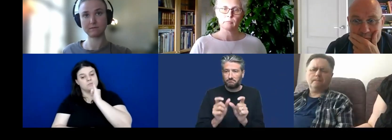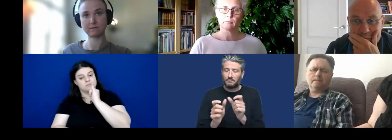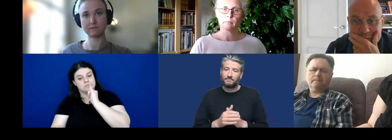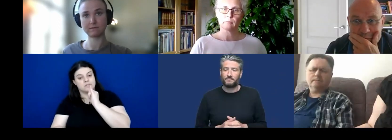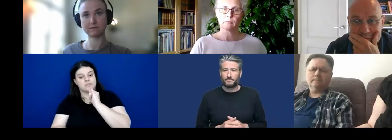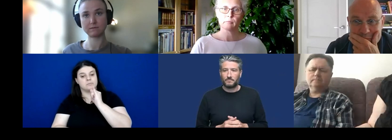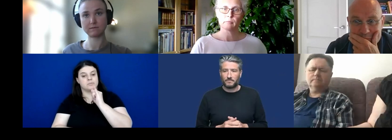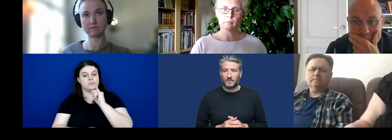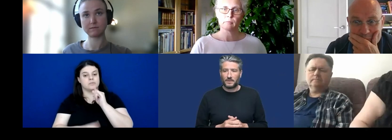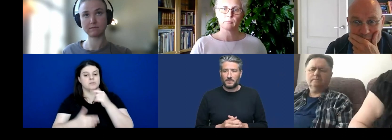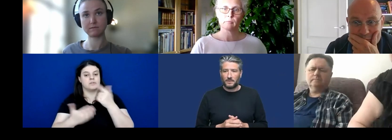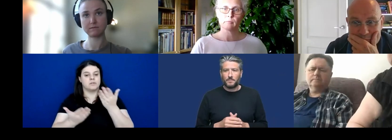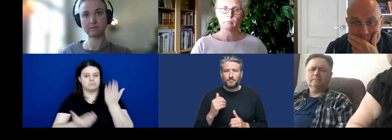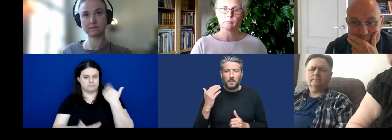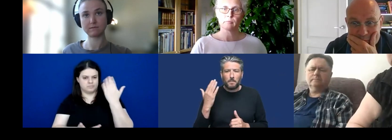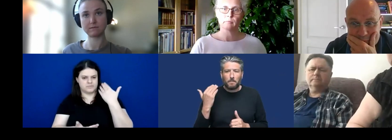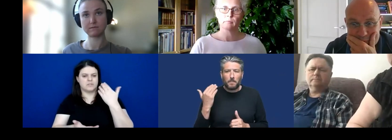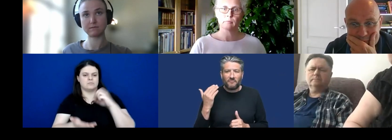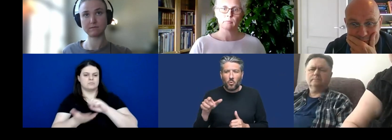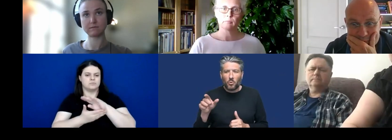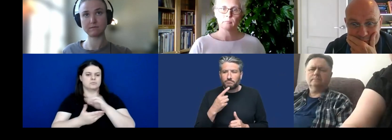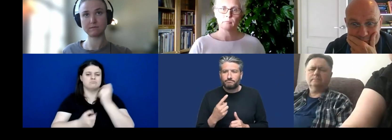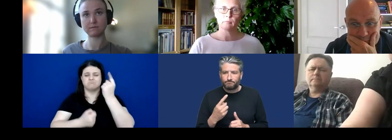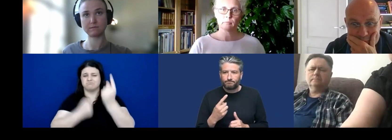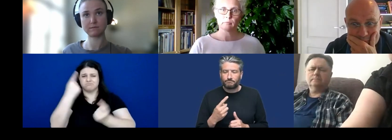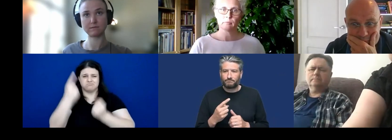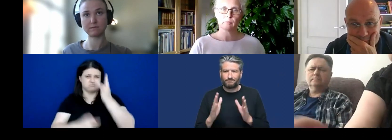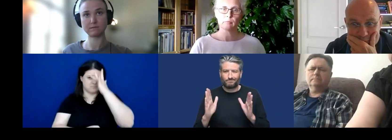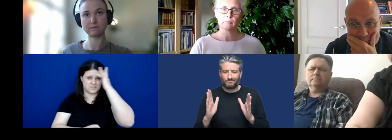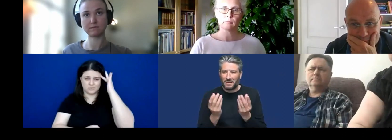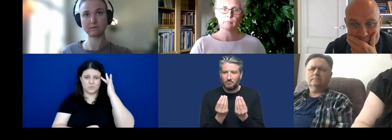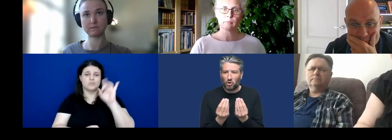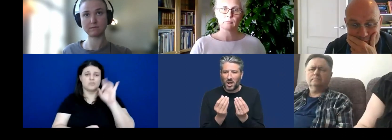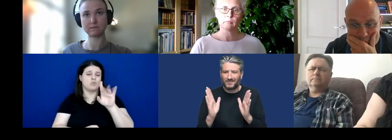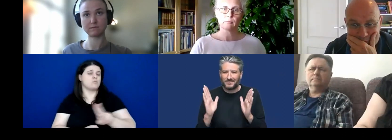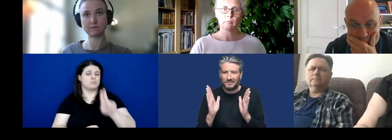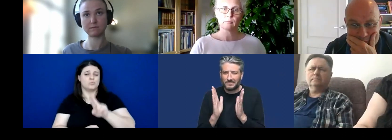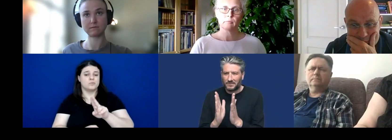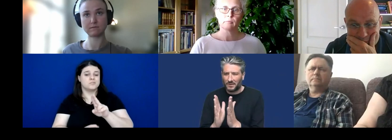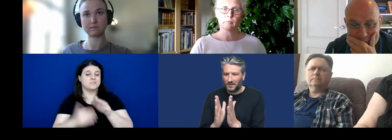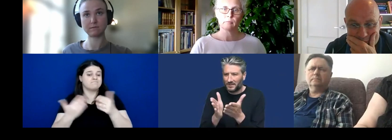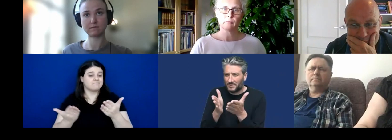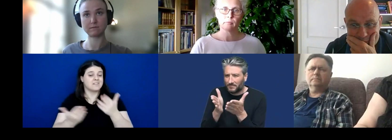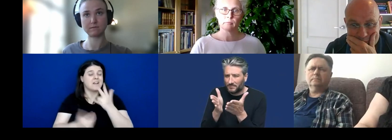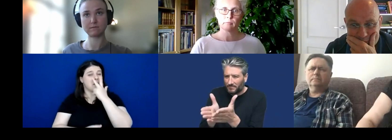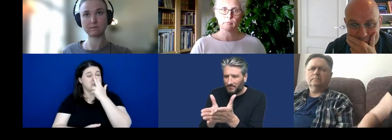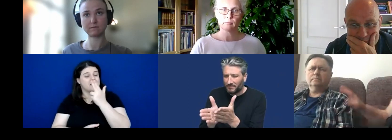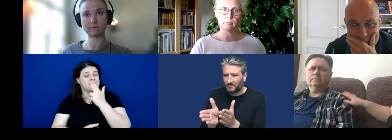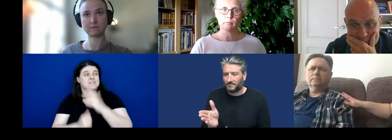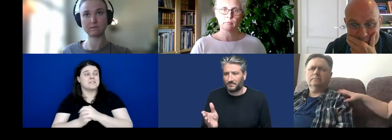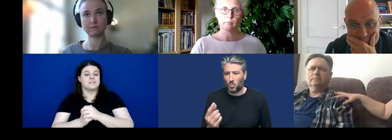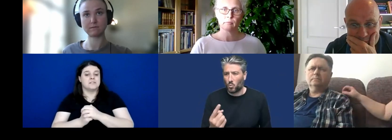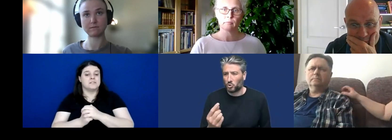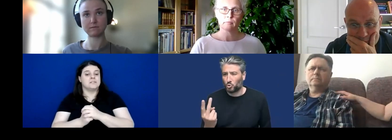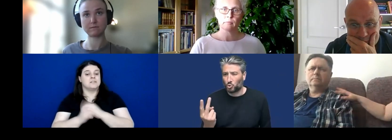was said before, that there's only a couple of users that will use this product, then I think